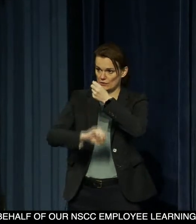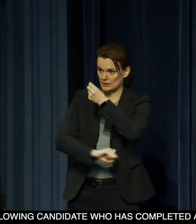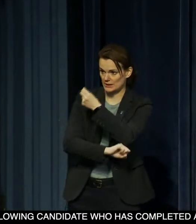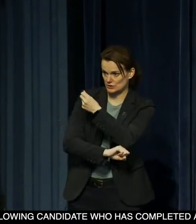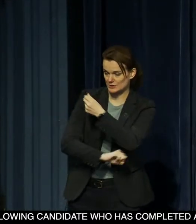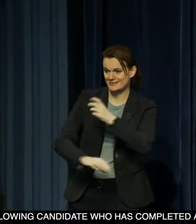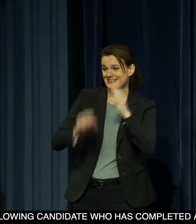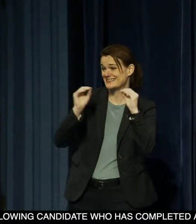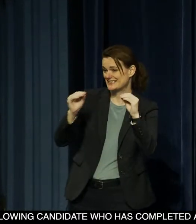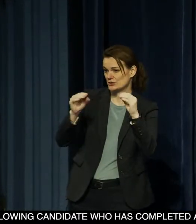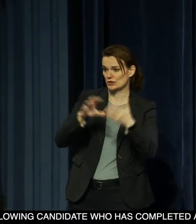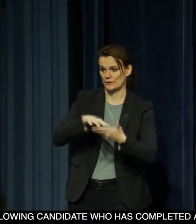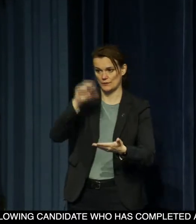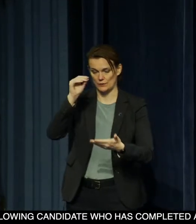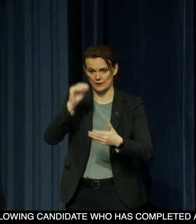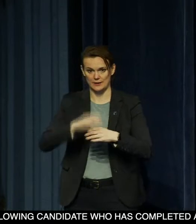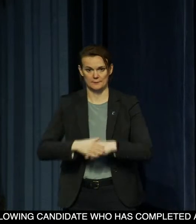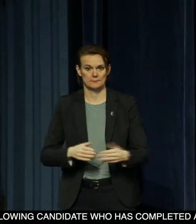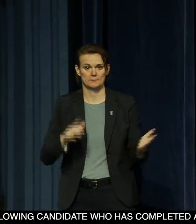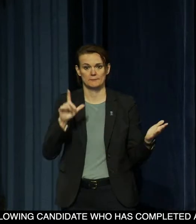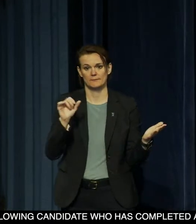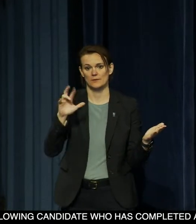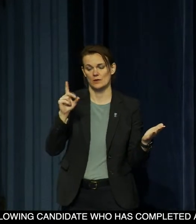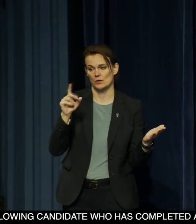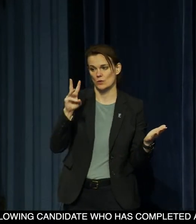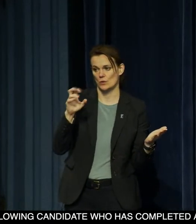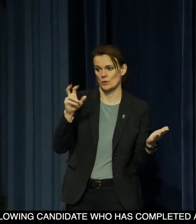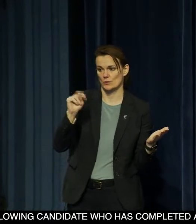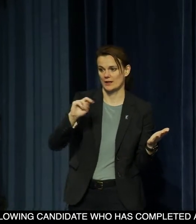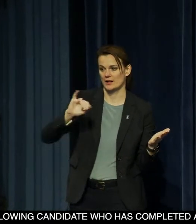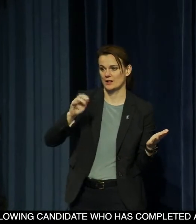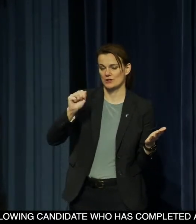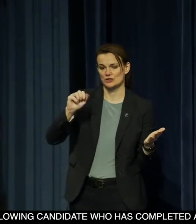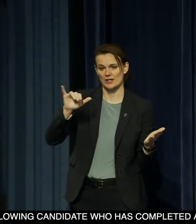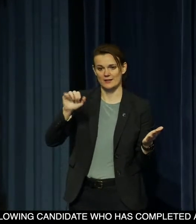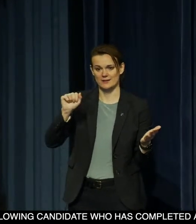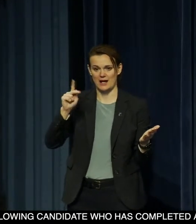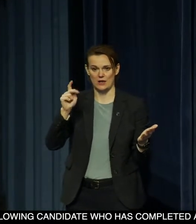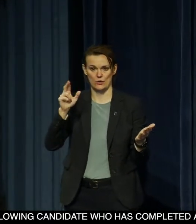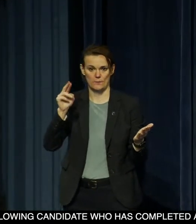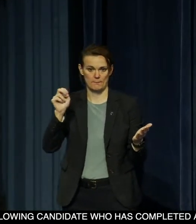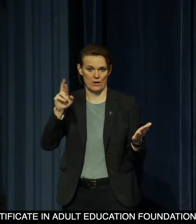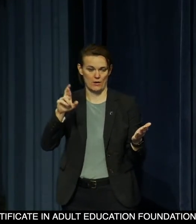Foundations, Teaching and Learning. Lordwin Jack Kumar.